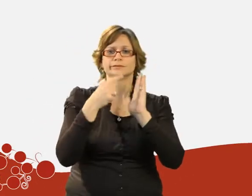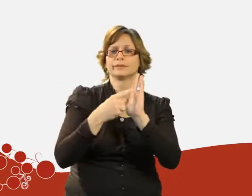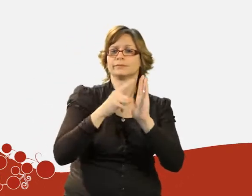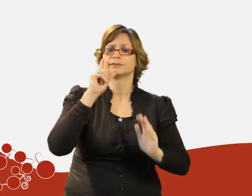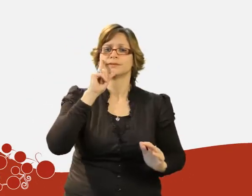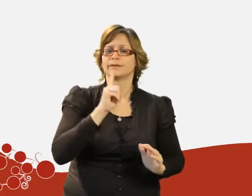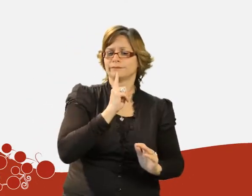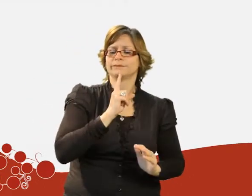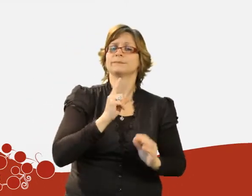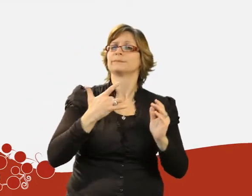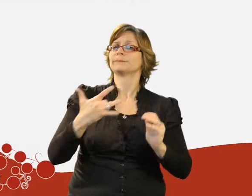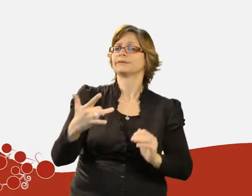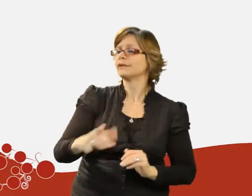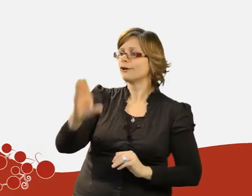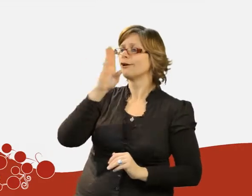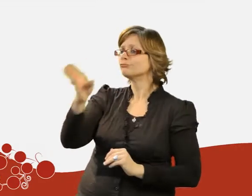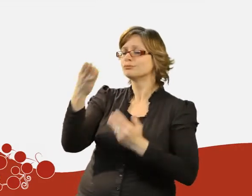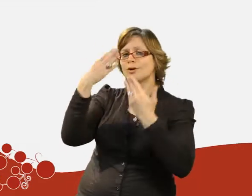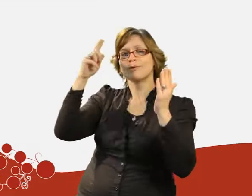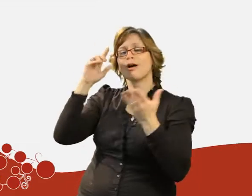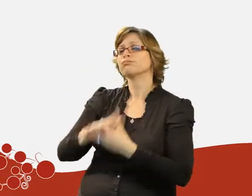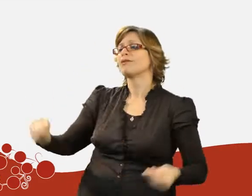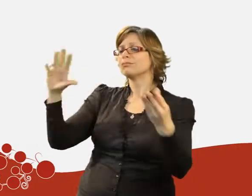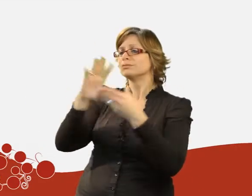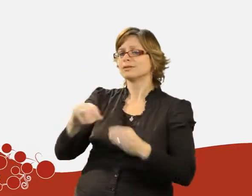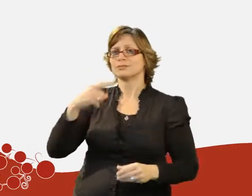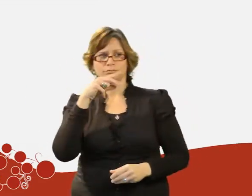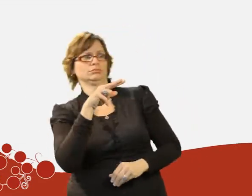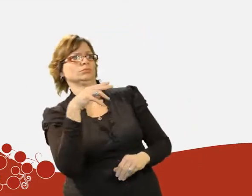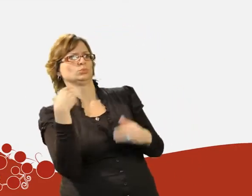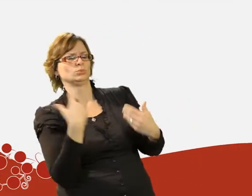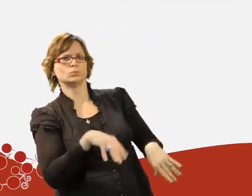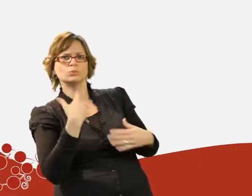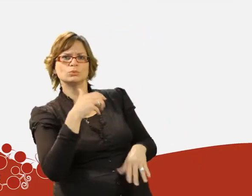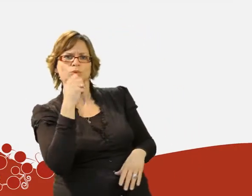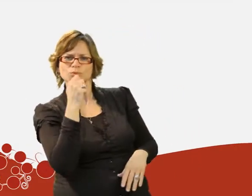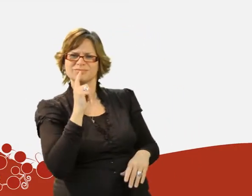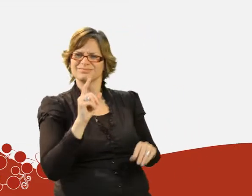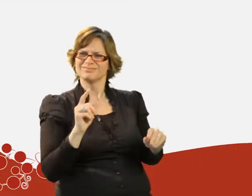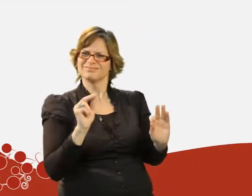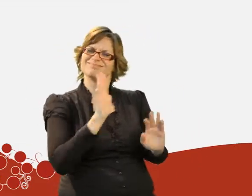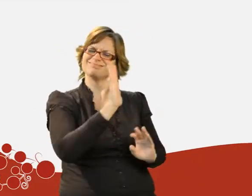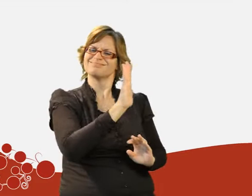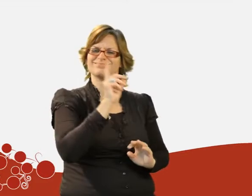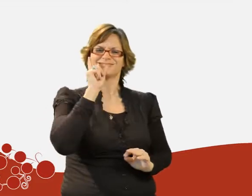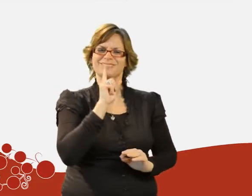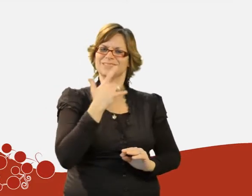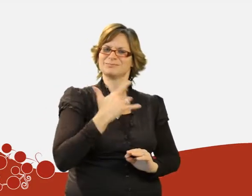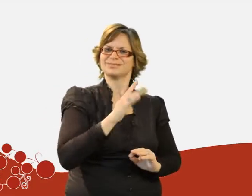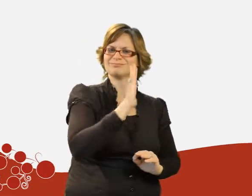For example, it is very common in the deaf community for people to be very direct with their statements. For hearing individuals who are not used to this kind